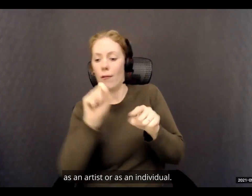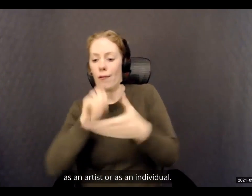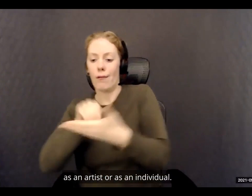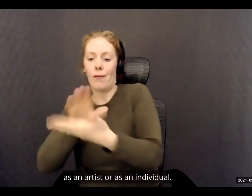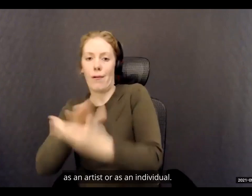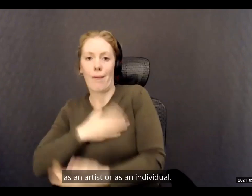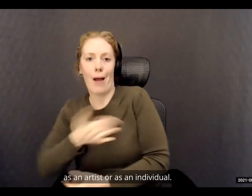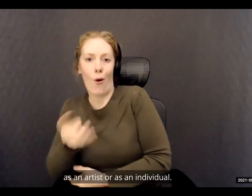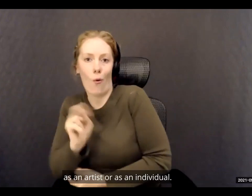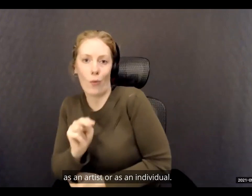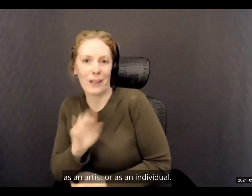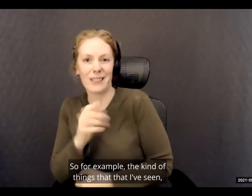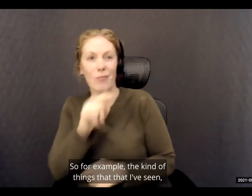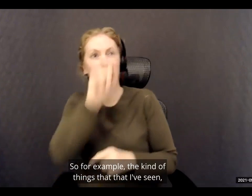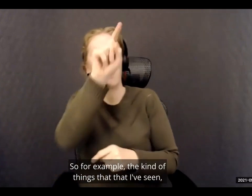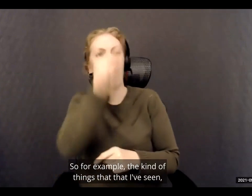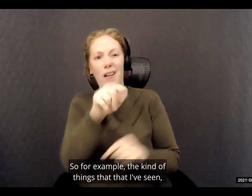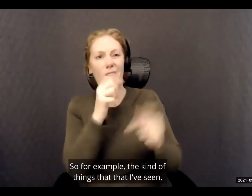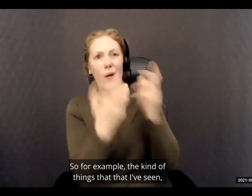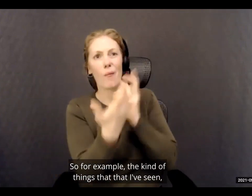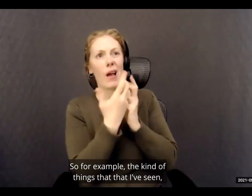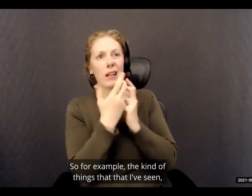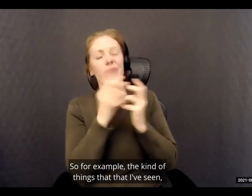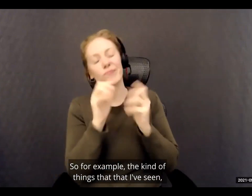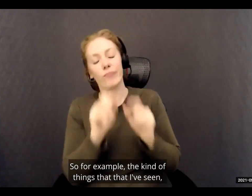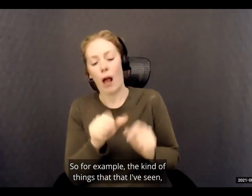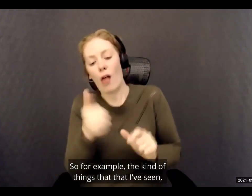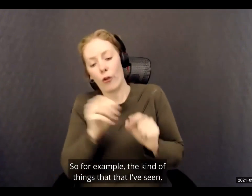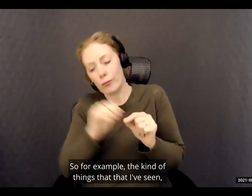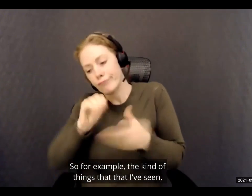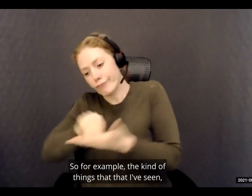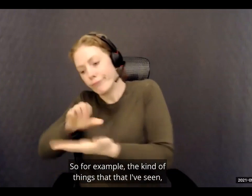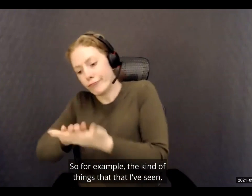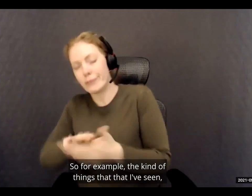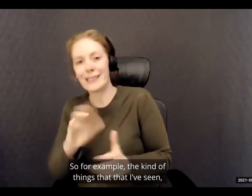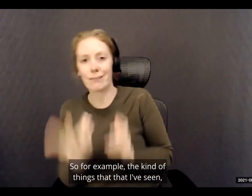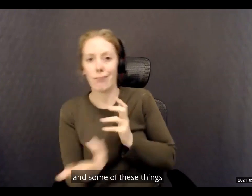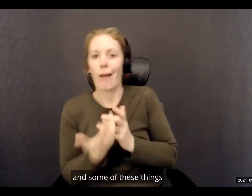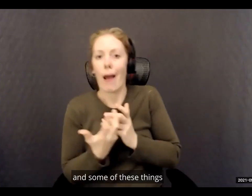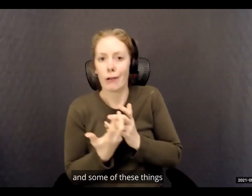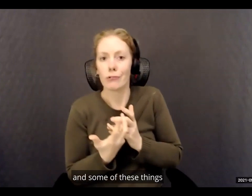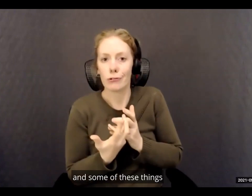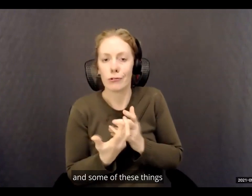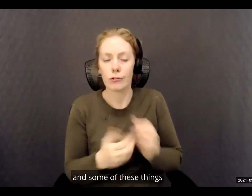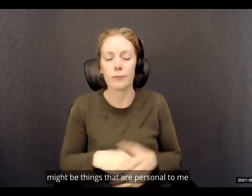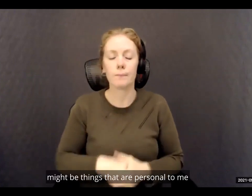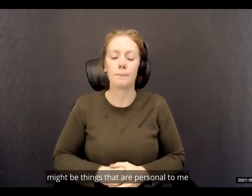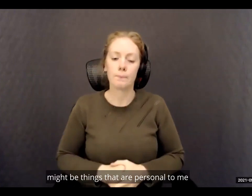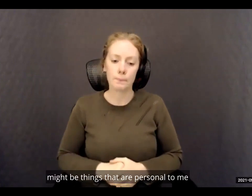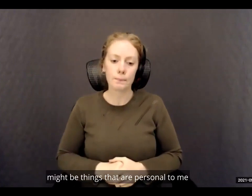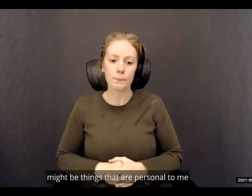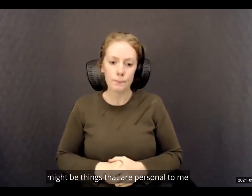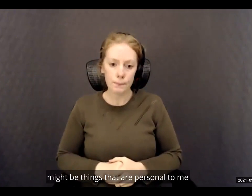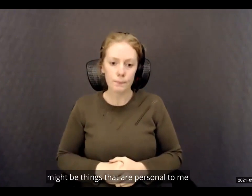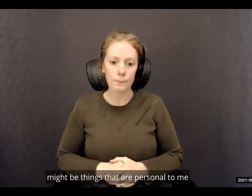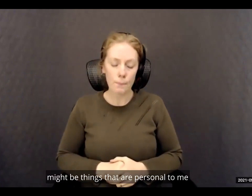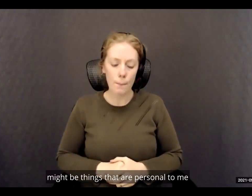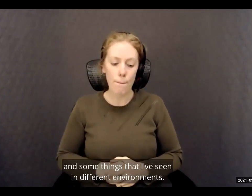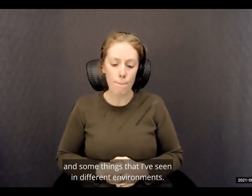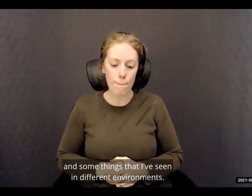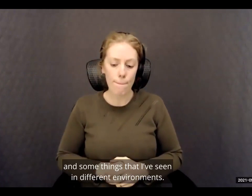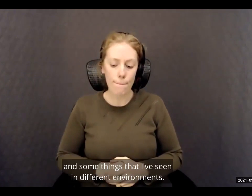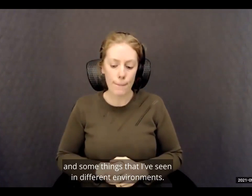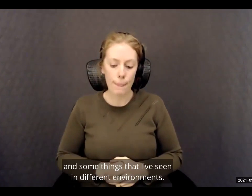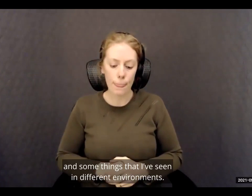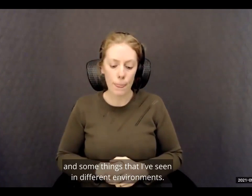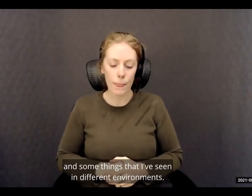as an individual. So for example, the kind of things that I've seen, and some of these things might be things that are personal to me